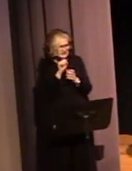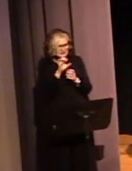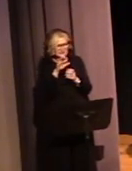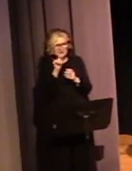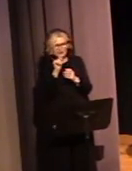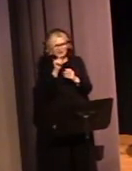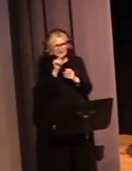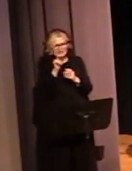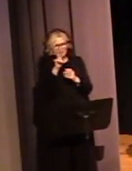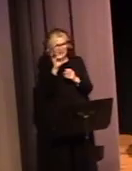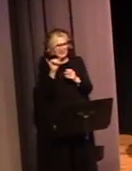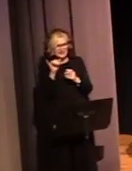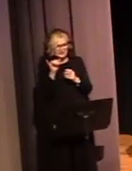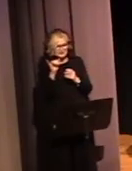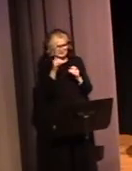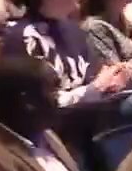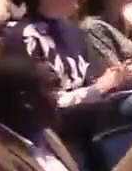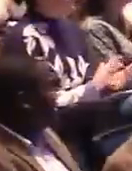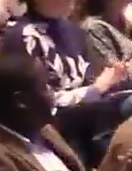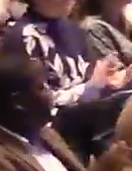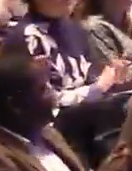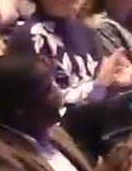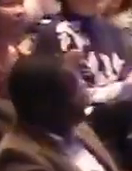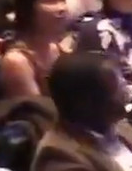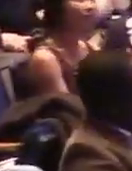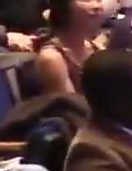Scott Tiffany.